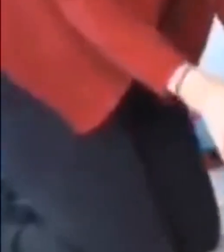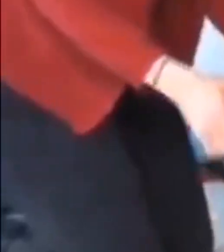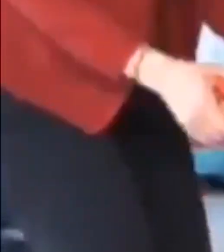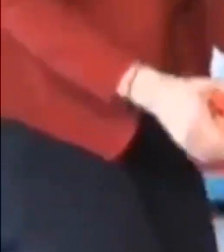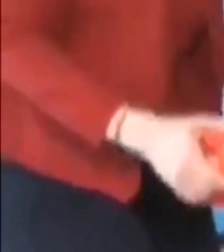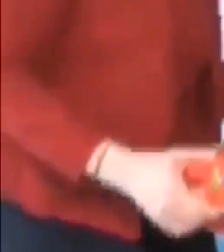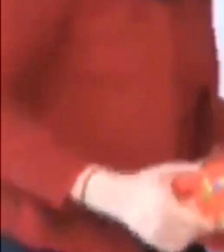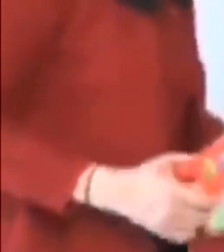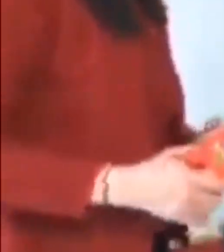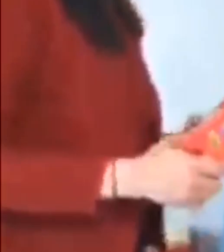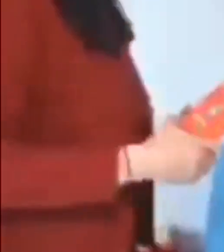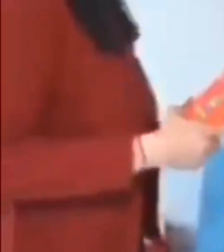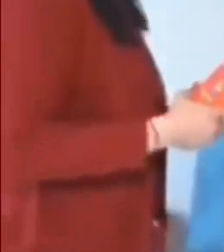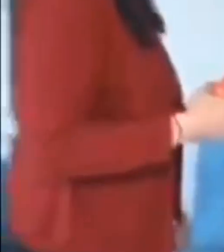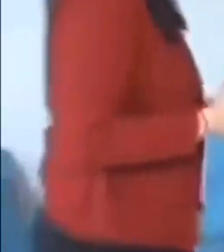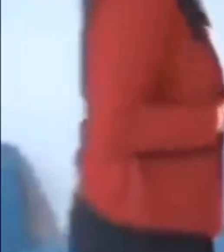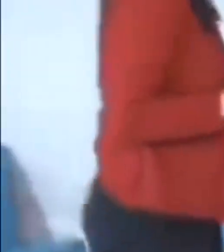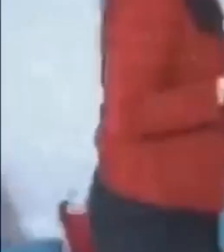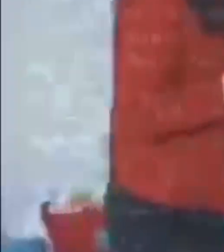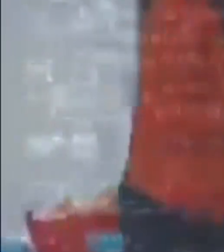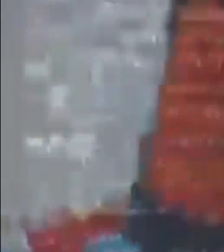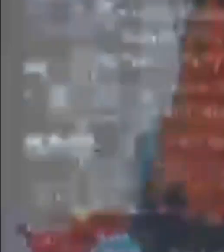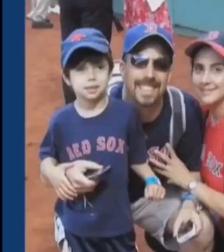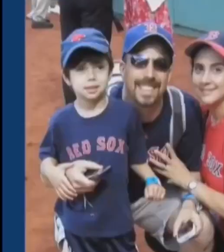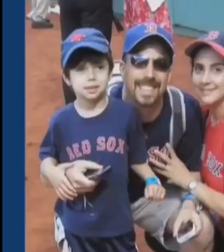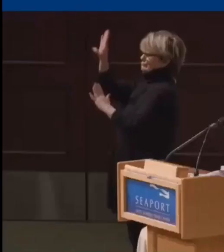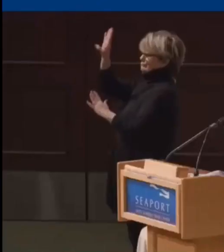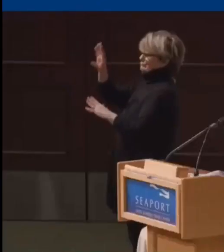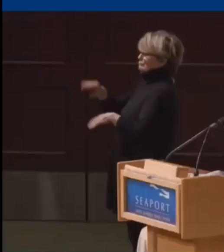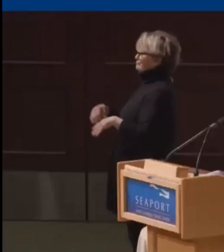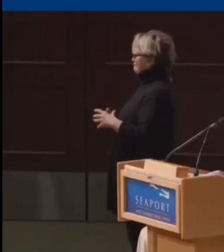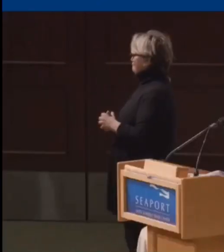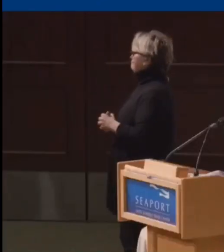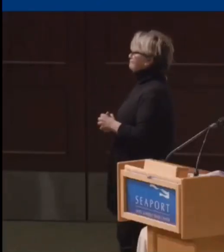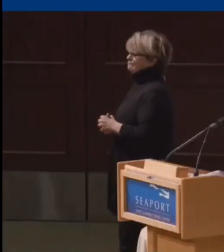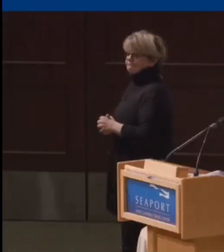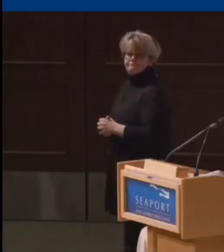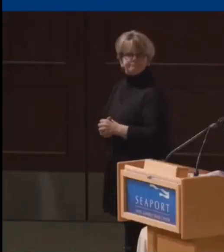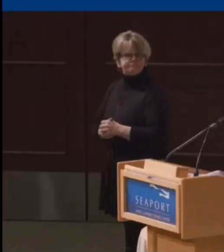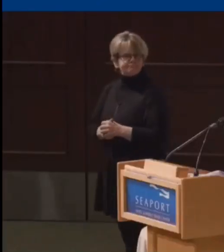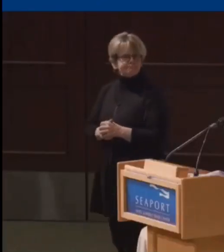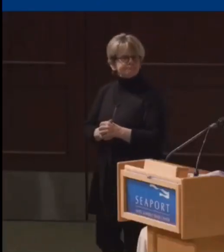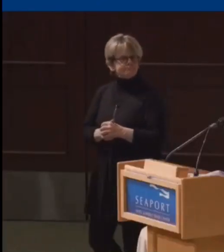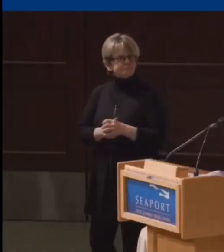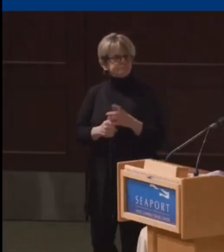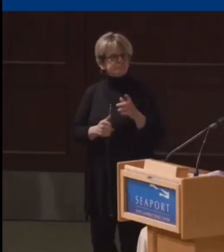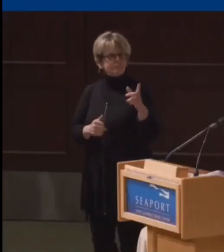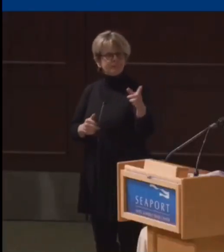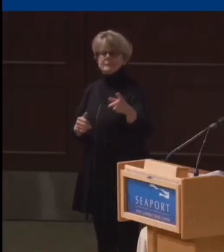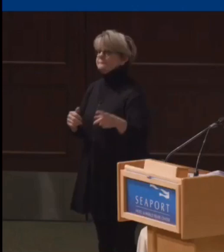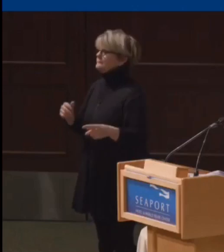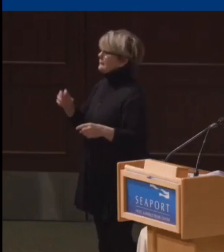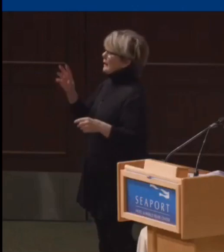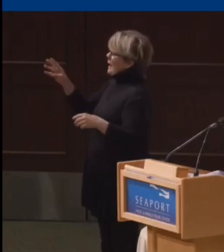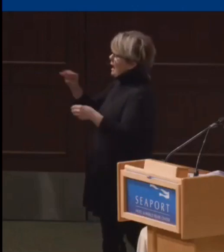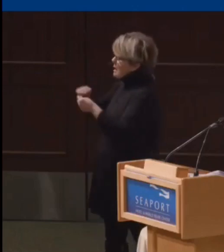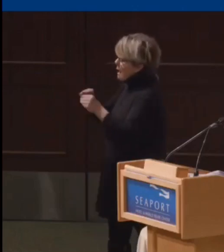But once he started with NEC, I mean, he shined. I was always interested in letters and